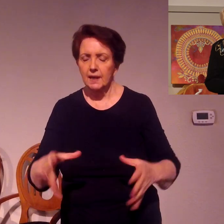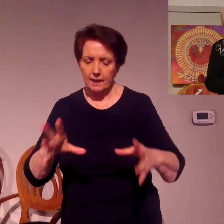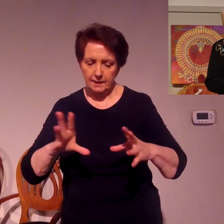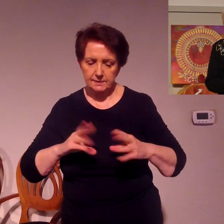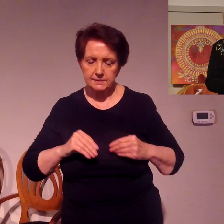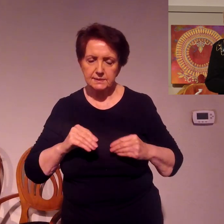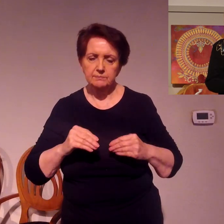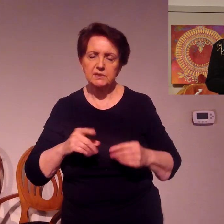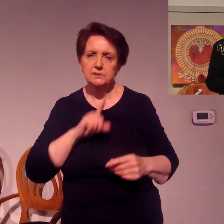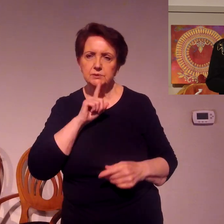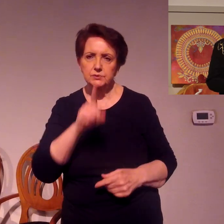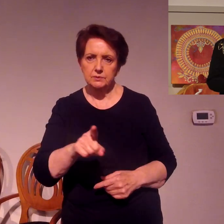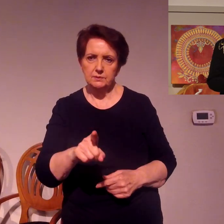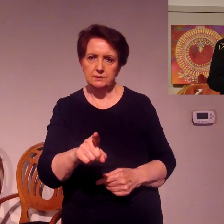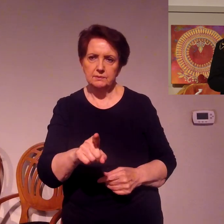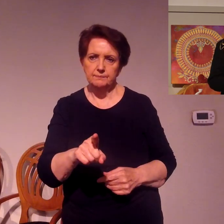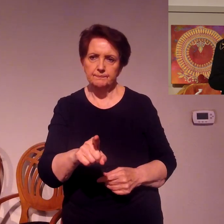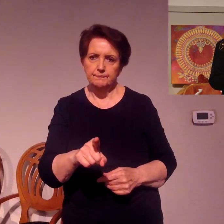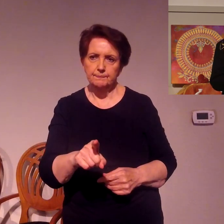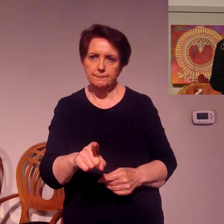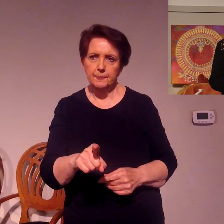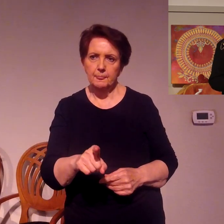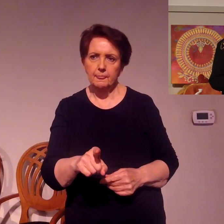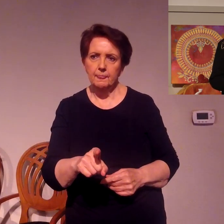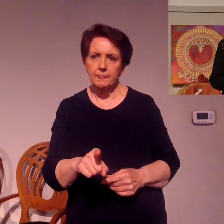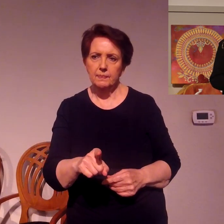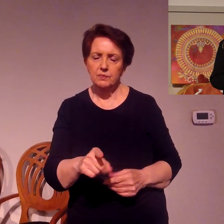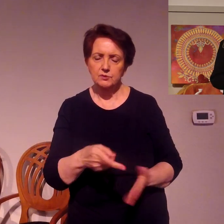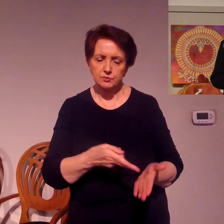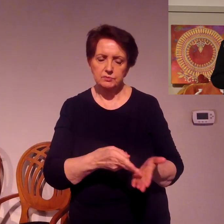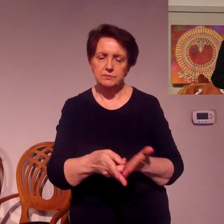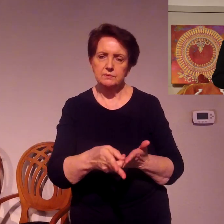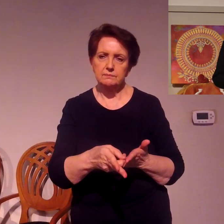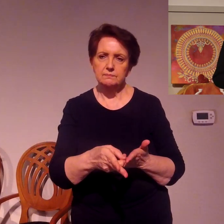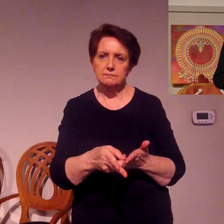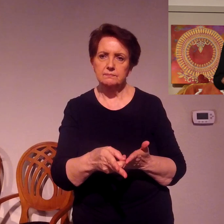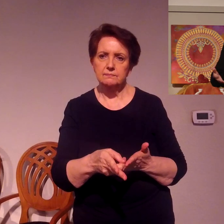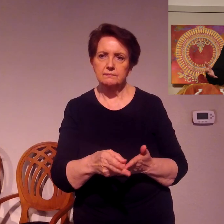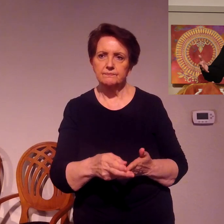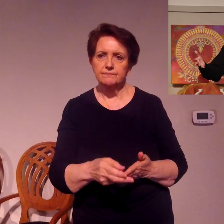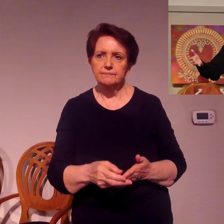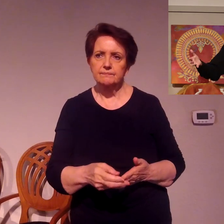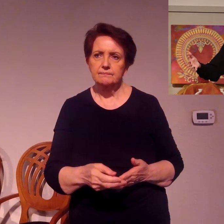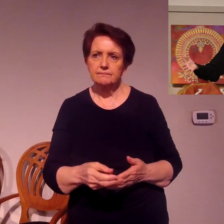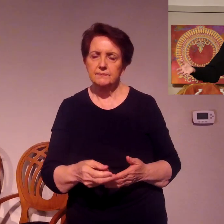accept it as so. I accept the truth.